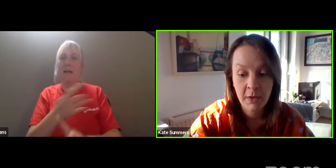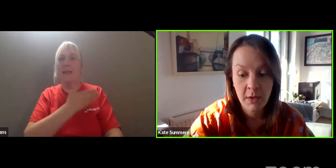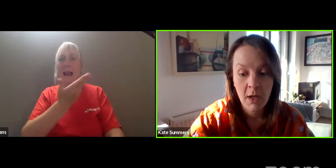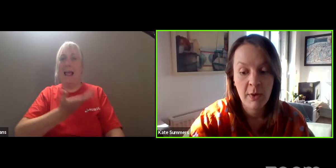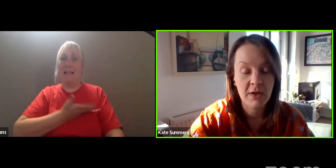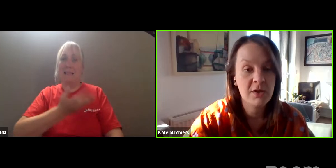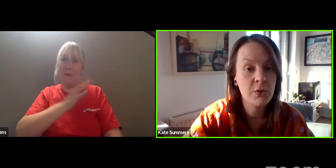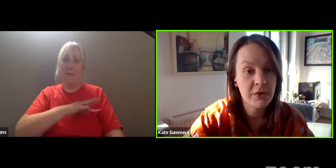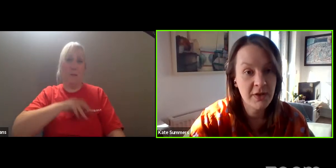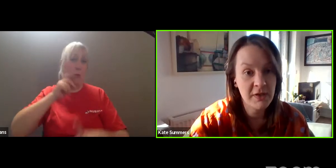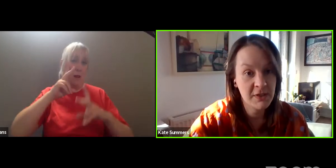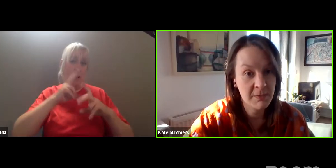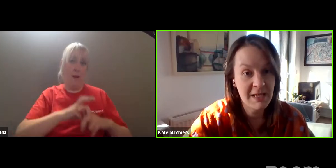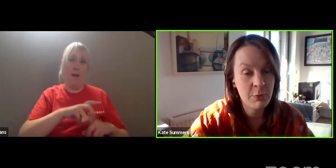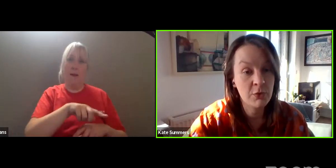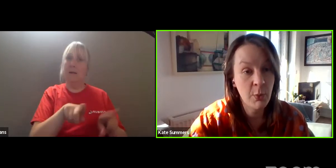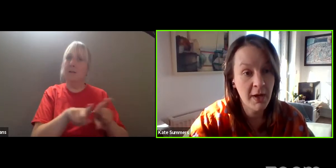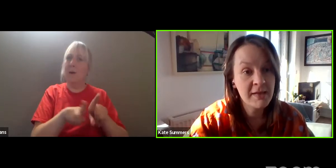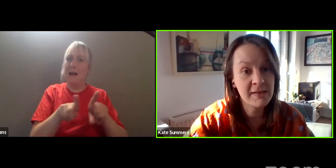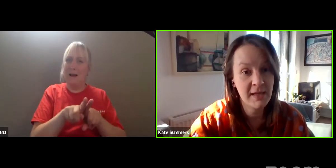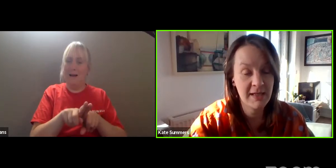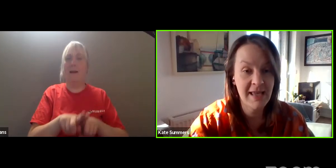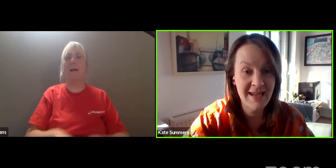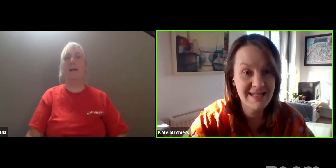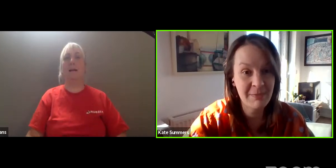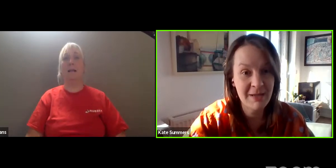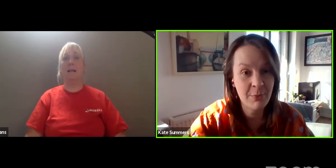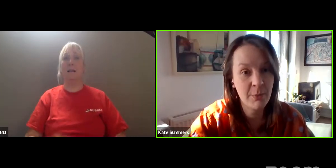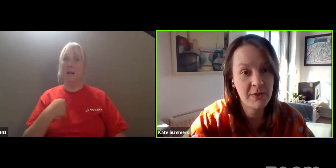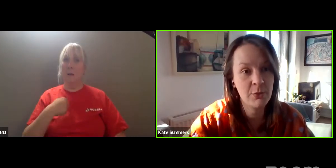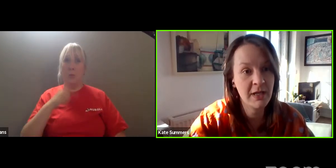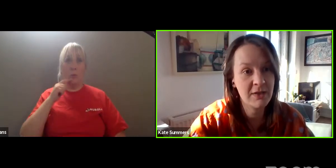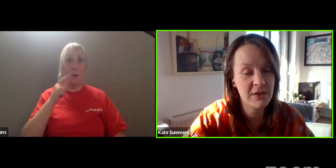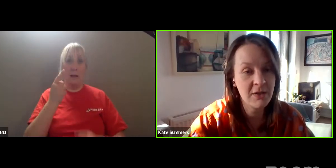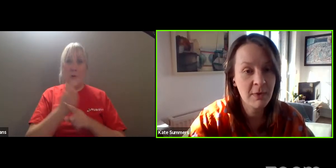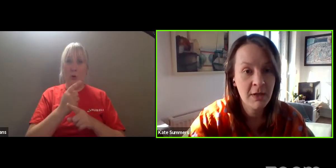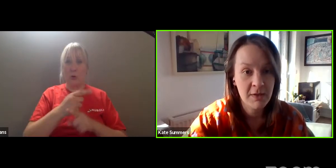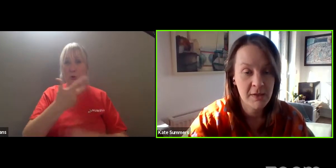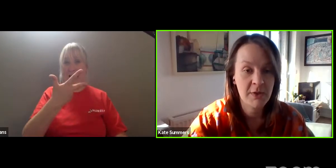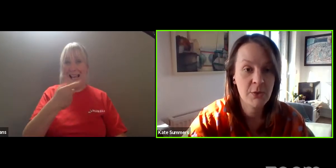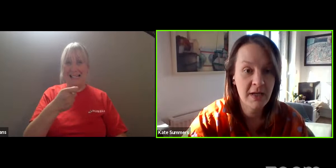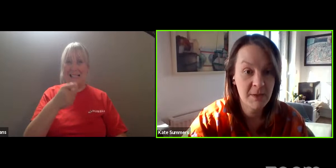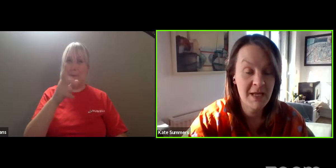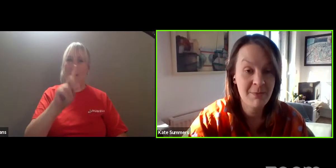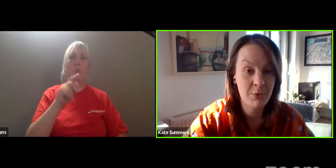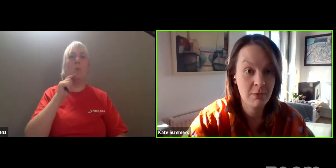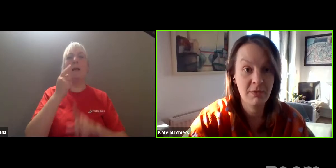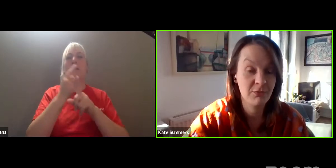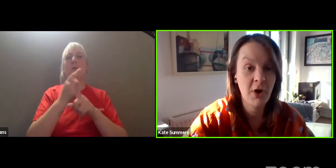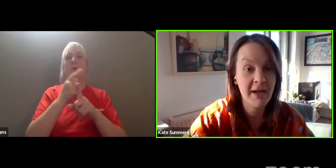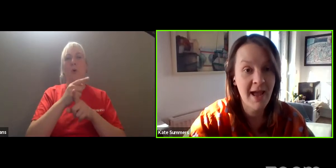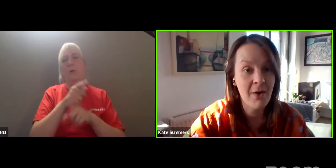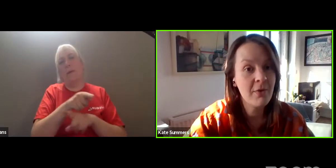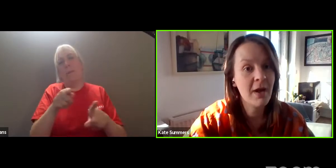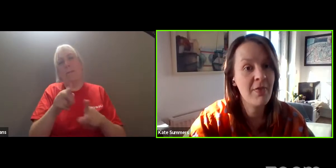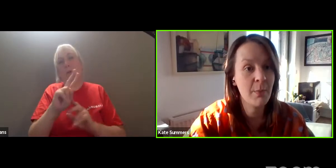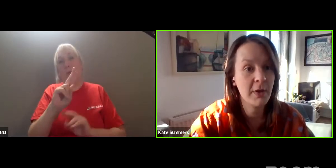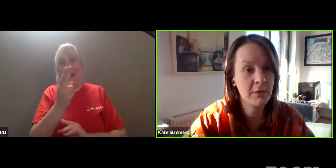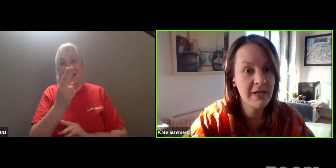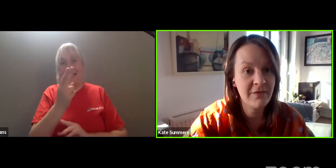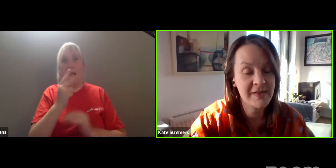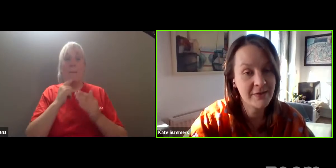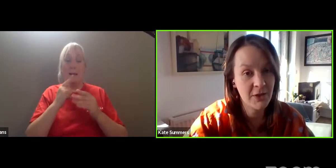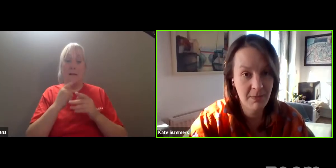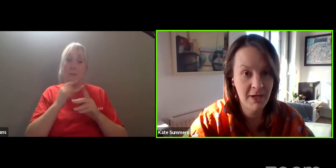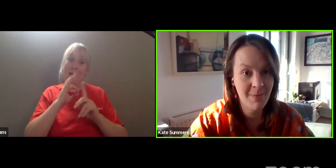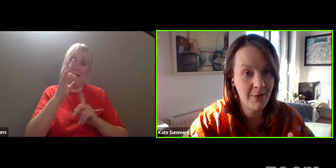well. We're going to talk to those people twice, and it's 80 people that we're talking to. So we're talking to people right now, and then we're